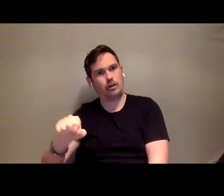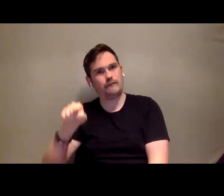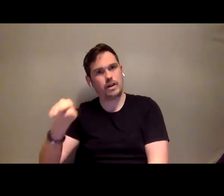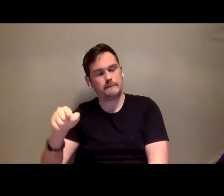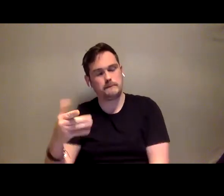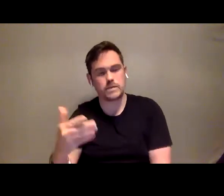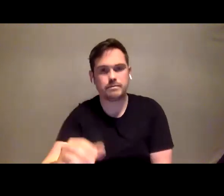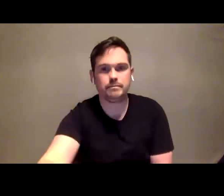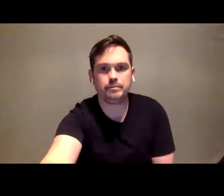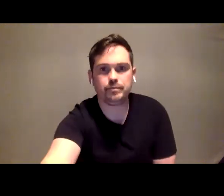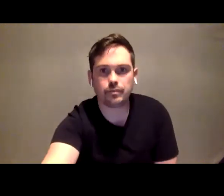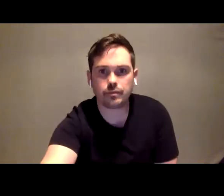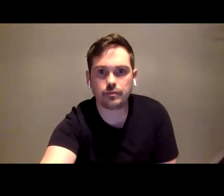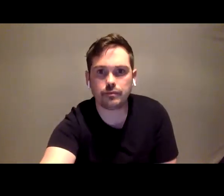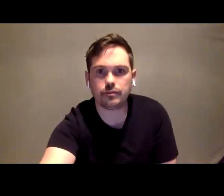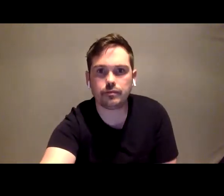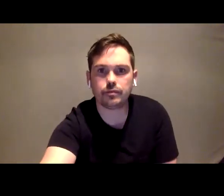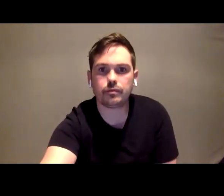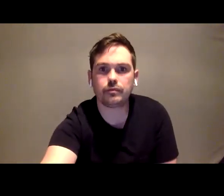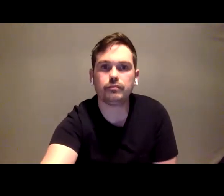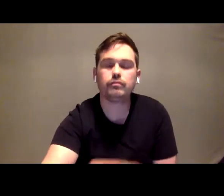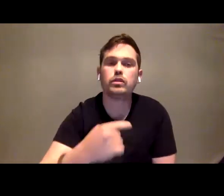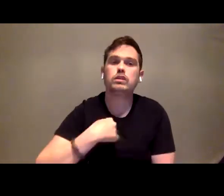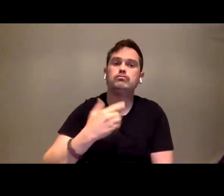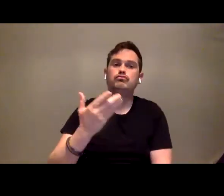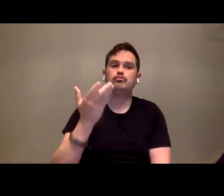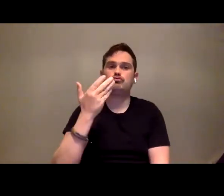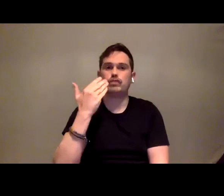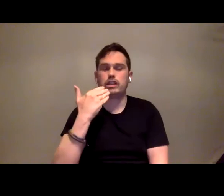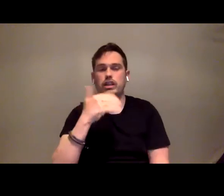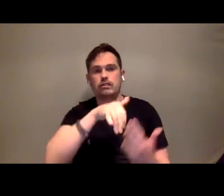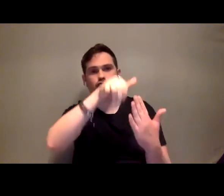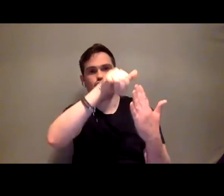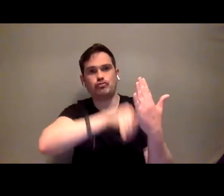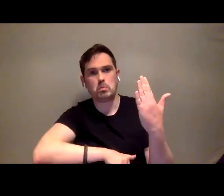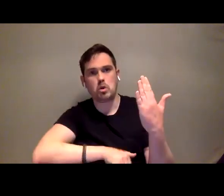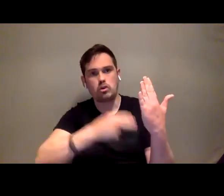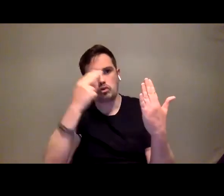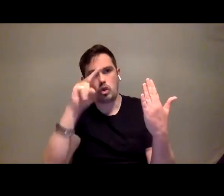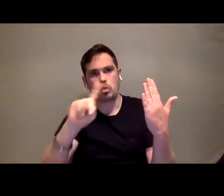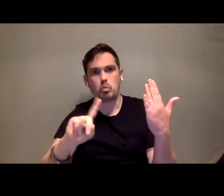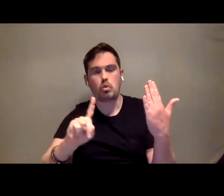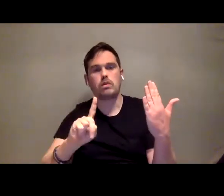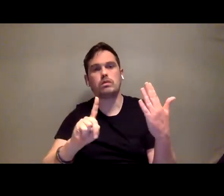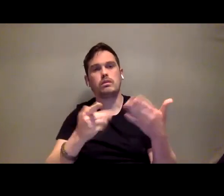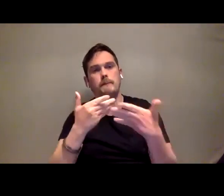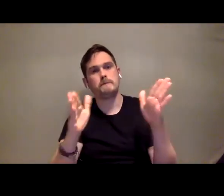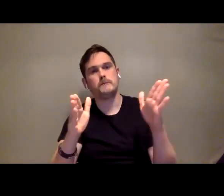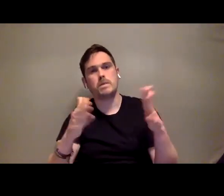As was mentioned, we've just recently put out a report called The Public Health Case for a Green New Deal, in which we go